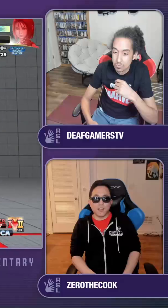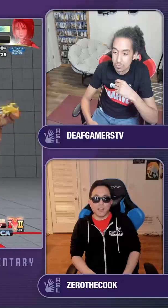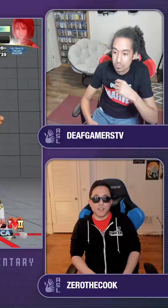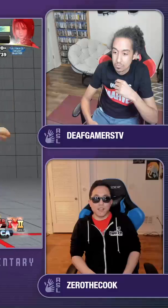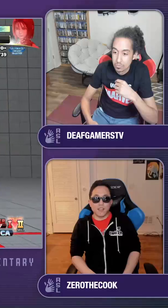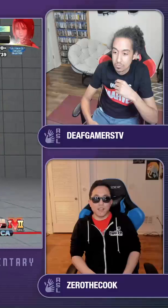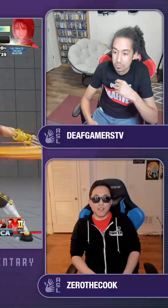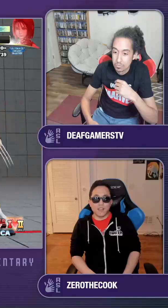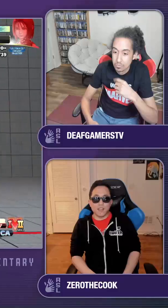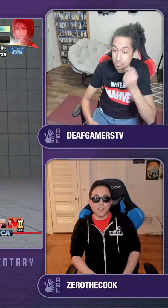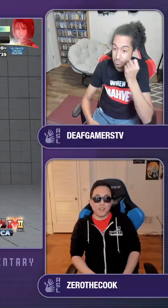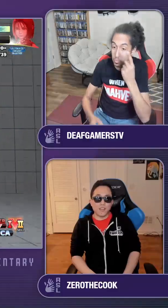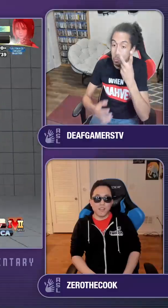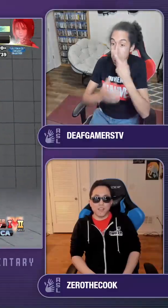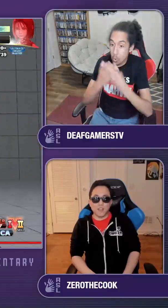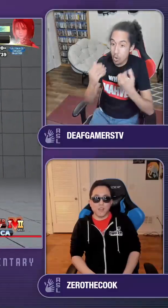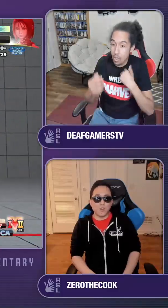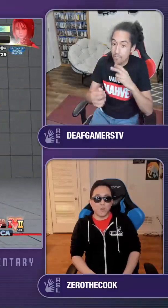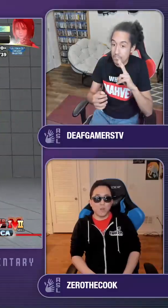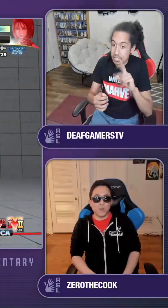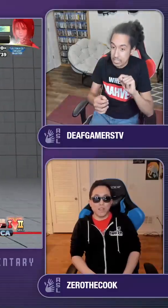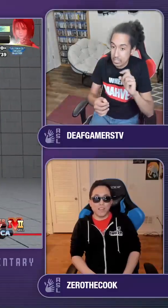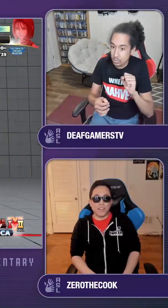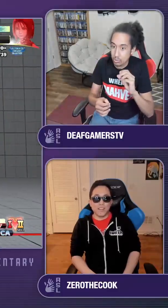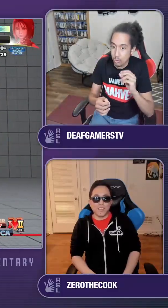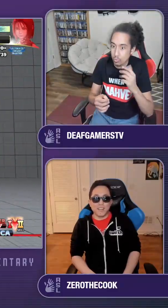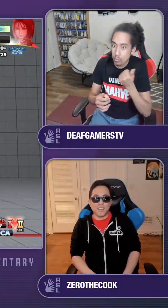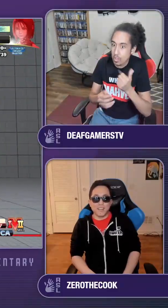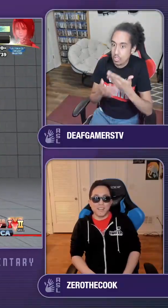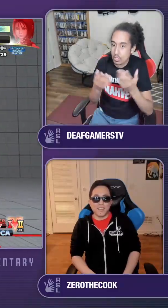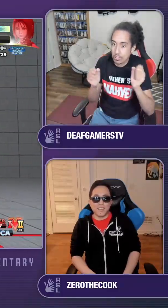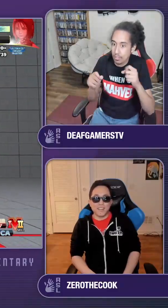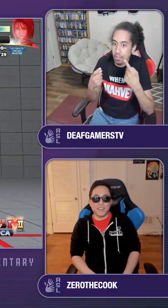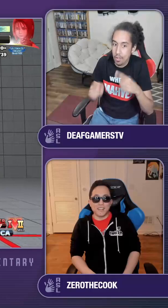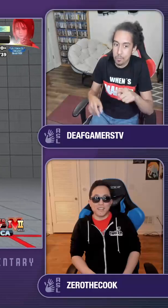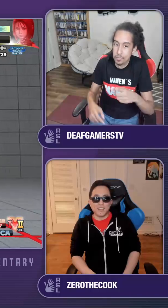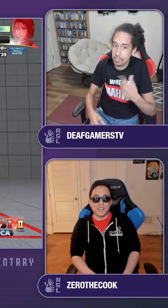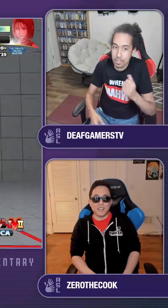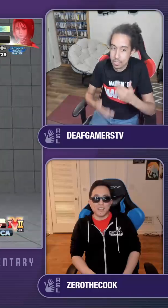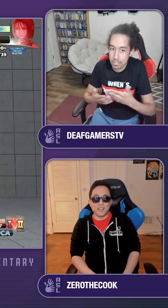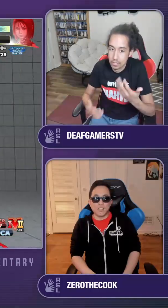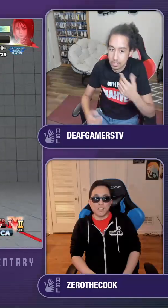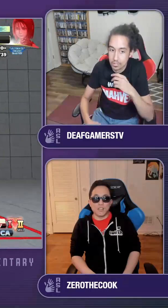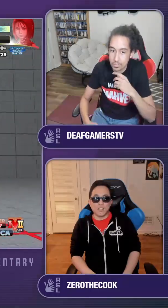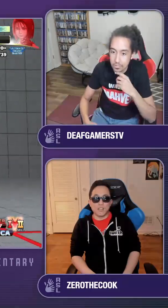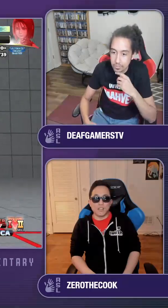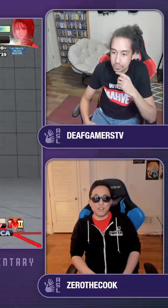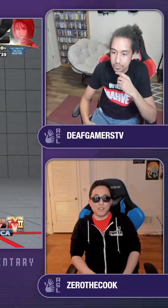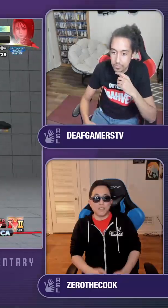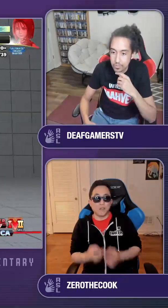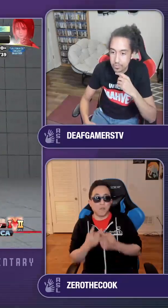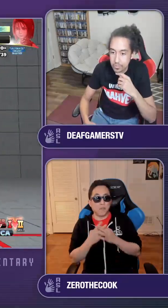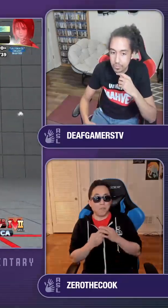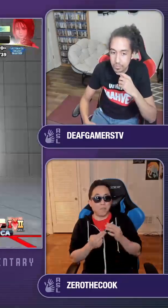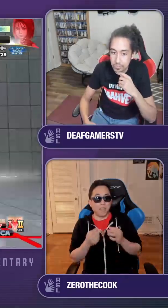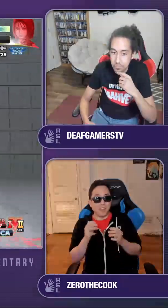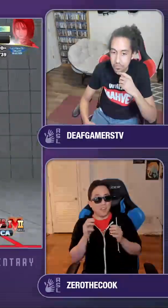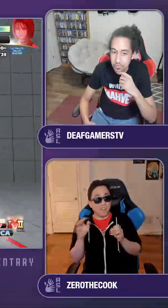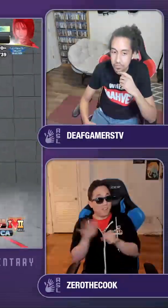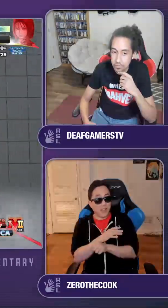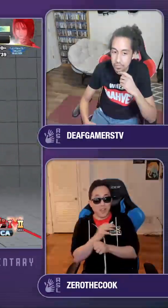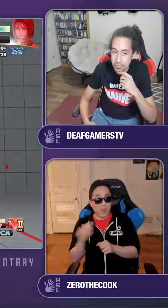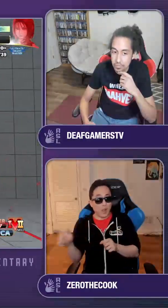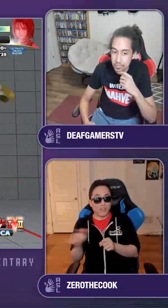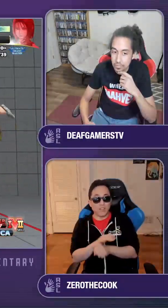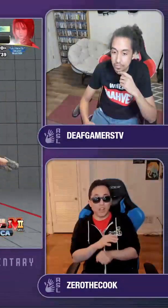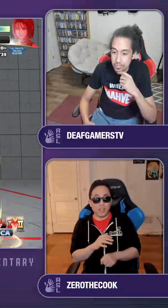the situation, double dashing forward, waiting to see what Metro M, trying to see how he's going to break in these situations, but nothing coming right now. It's just pokes after pokes, keeping